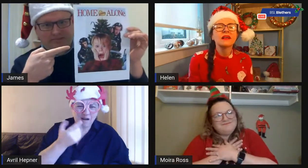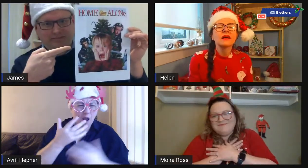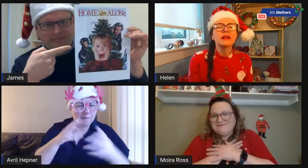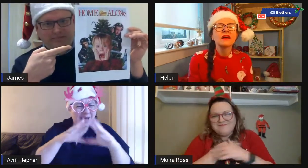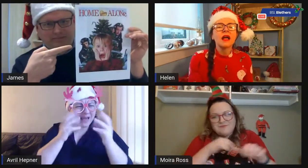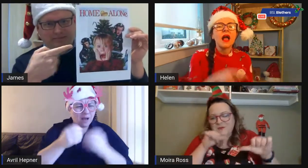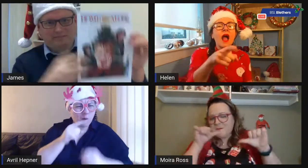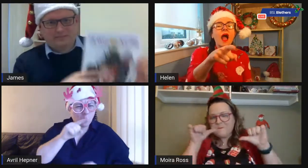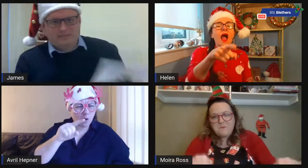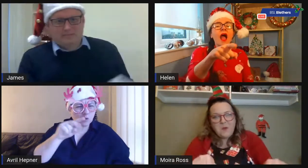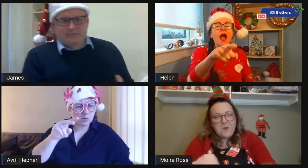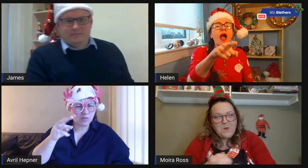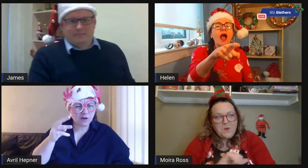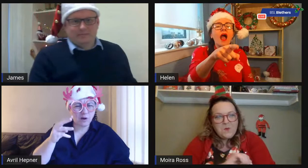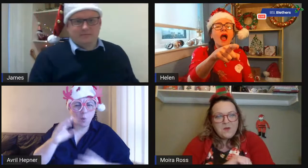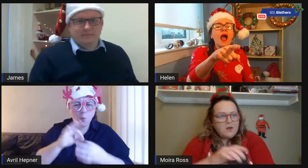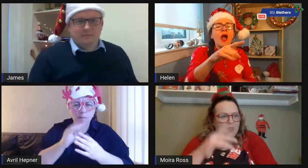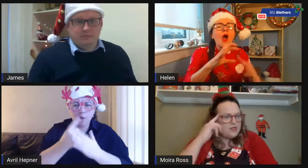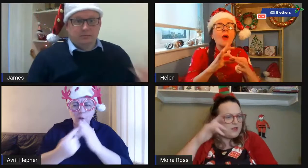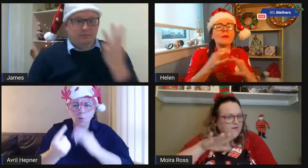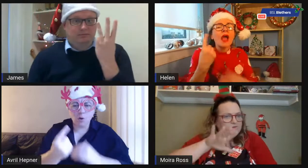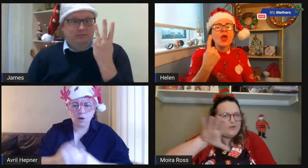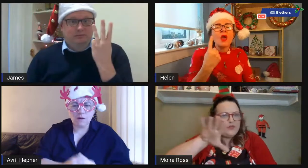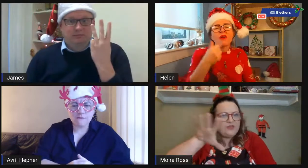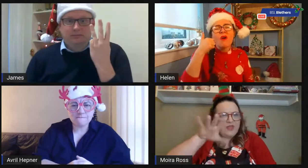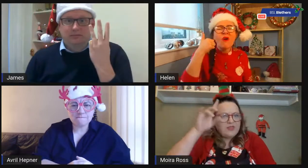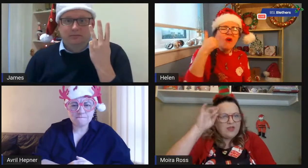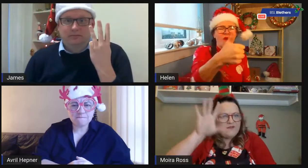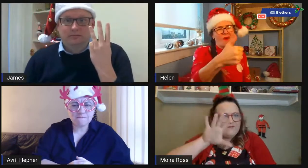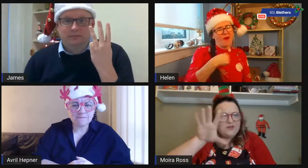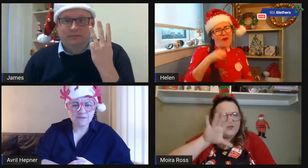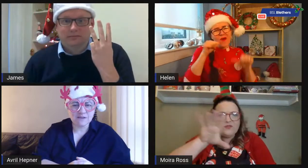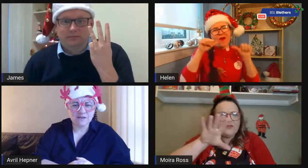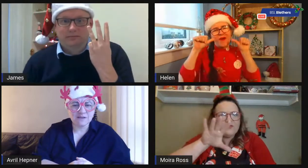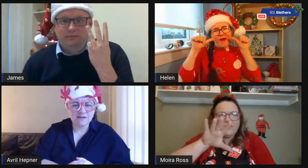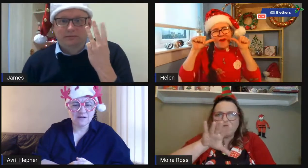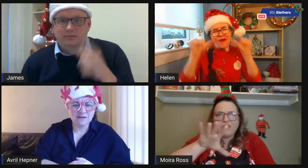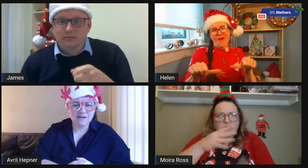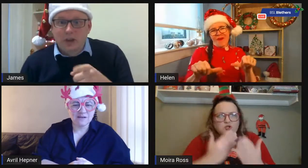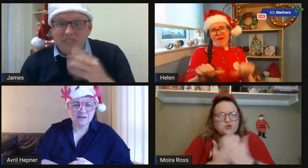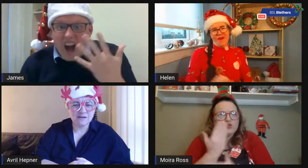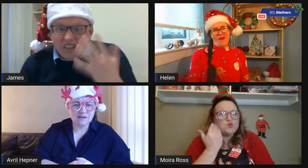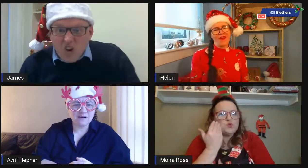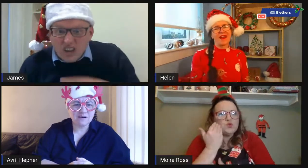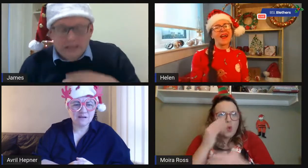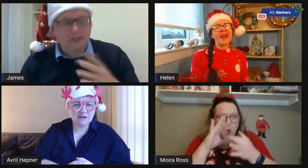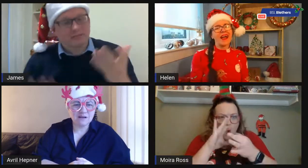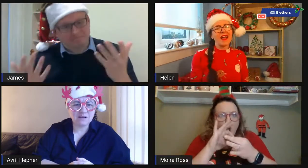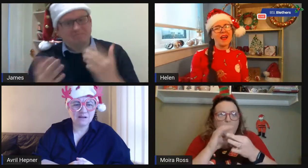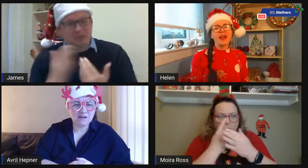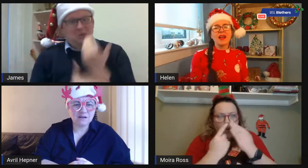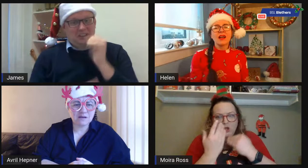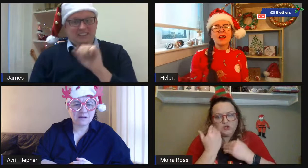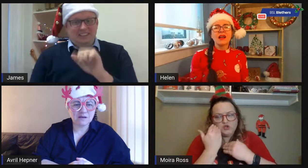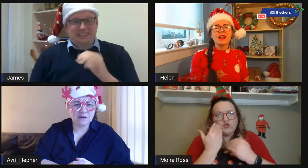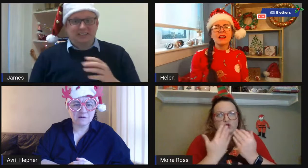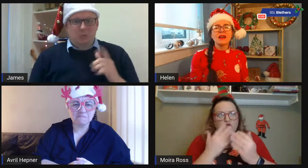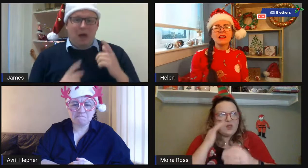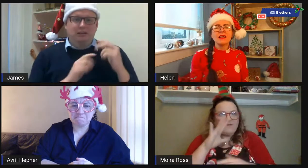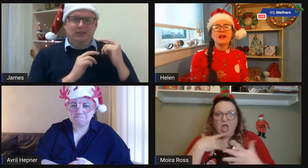I love that. How many are there now, Home Alones? How many Home Alones? I think there's 3 in the... No, Was isn't it there 5? 4? There's a new Maybe. one. There's